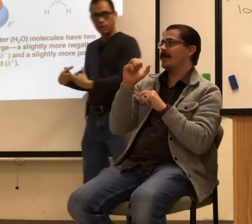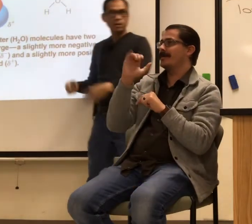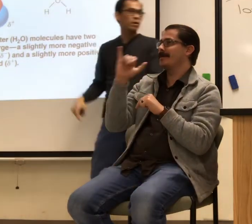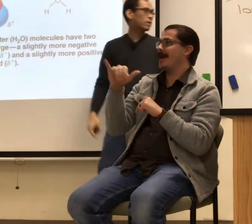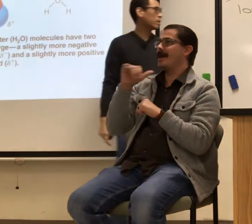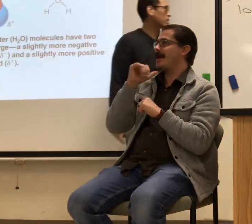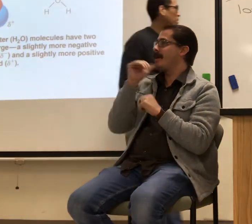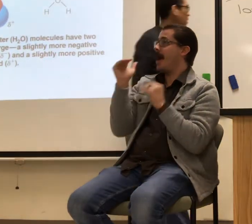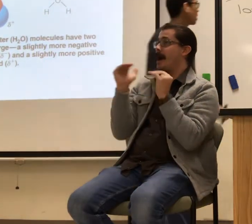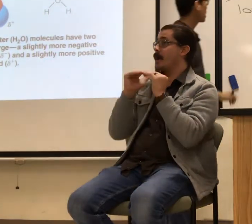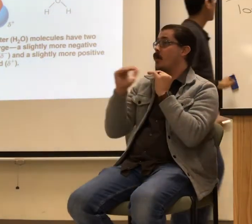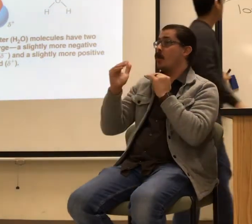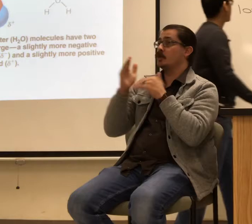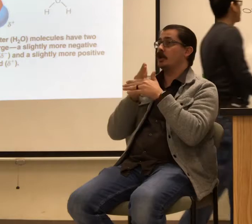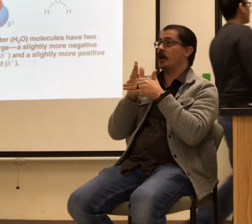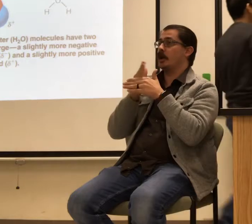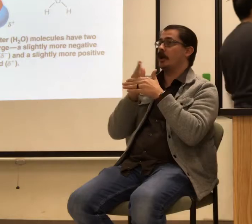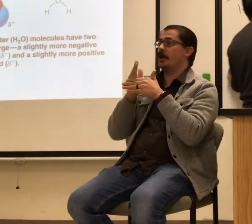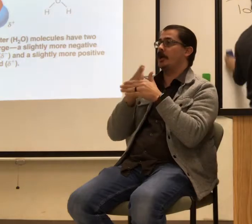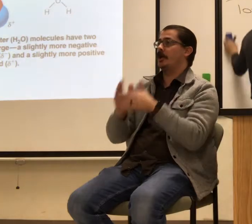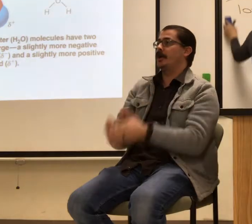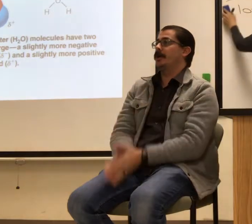sharing.